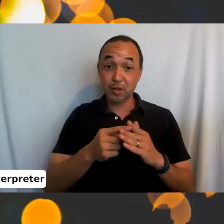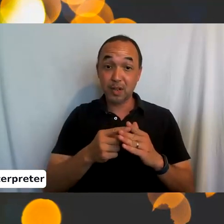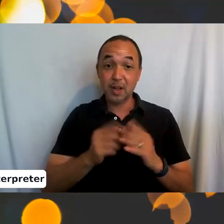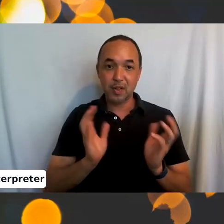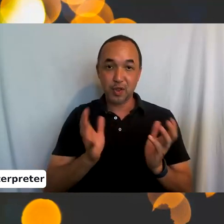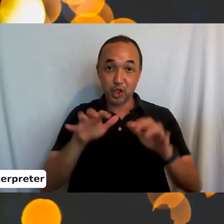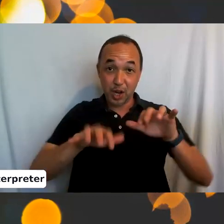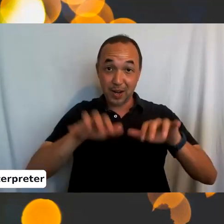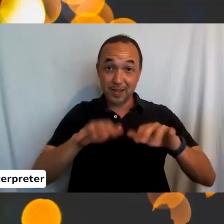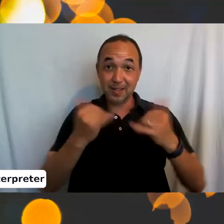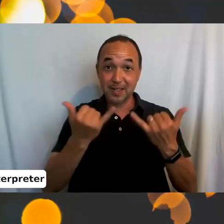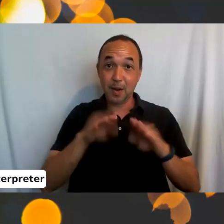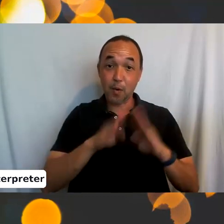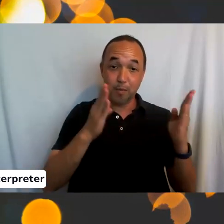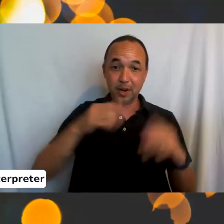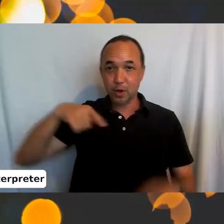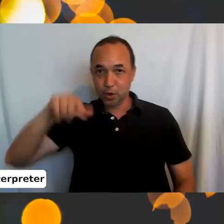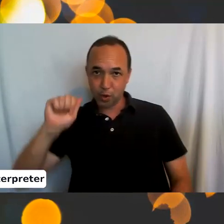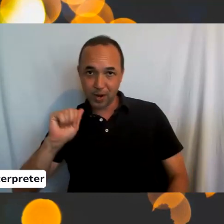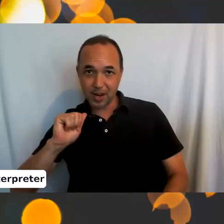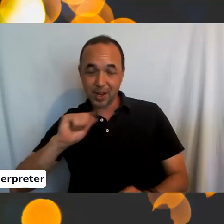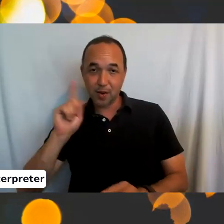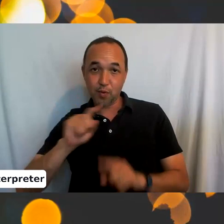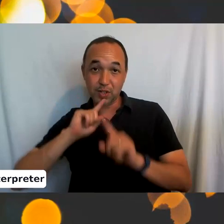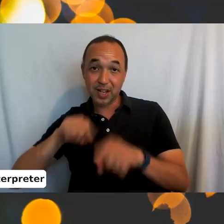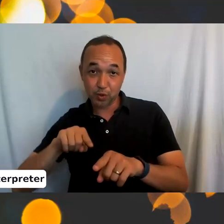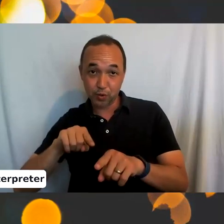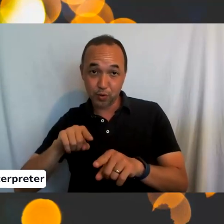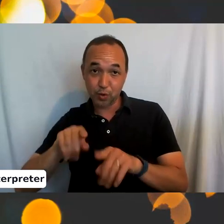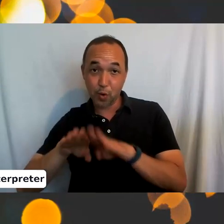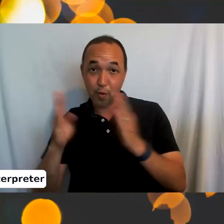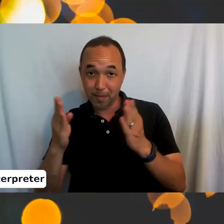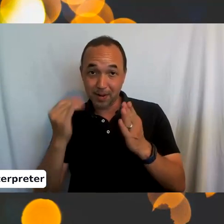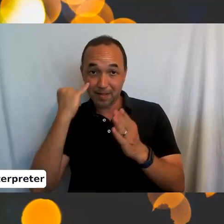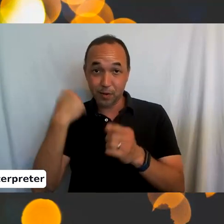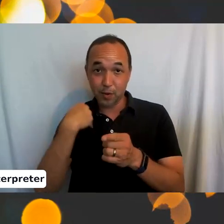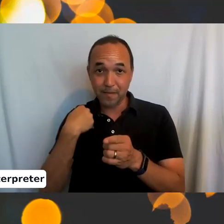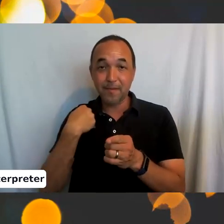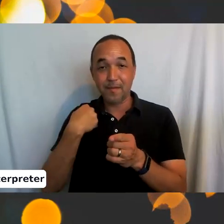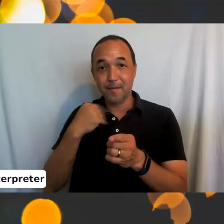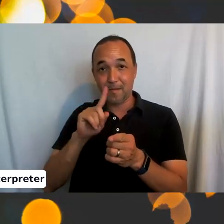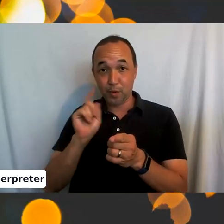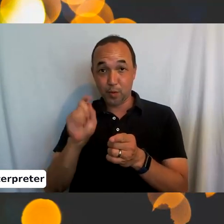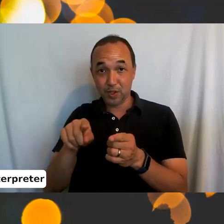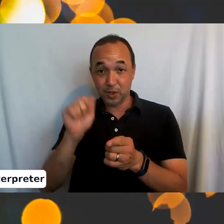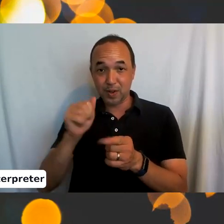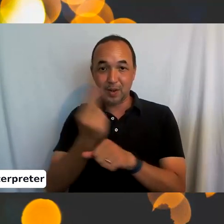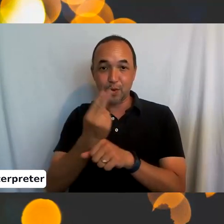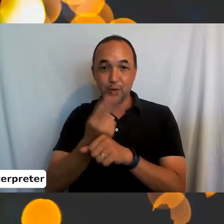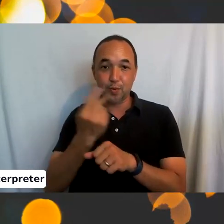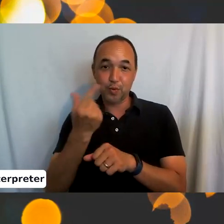open. We have a Q&A button as well. So if you have questions for Amy, feel free to use the Q&A button. Hi, everybody.